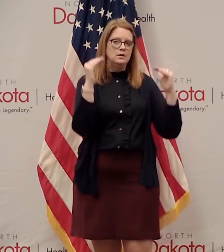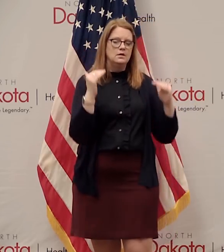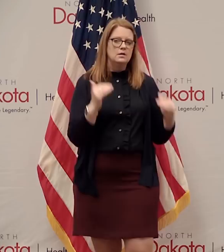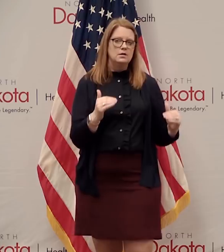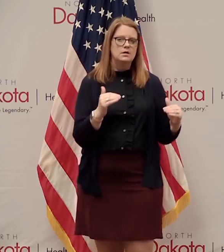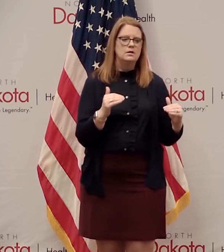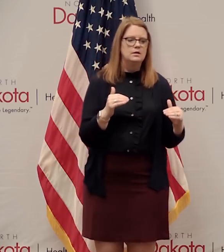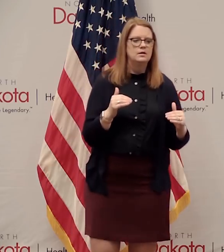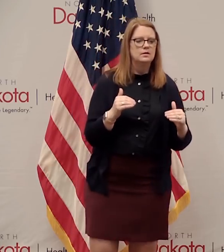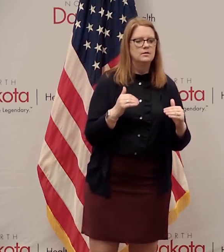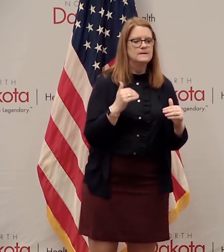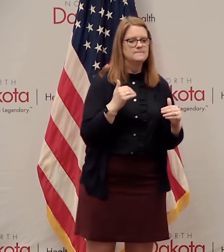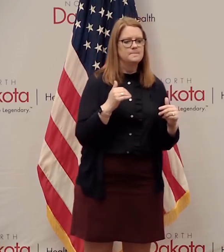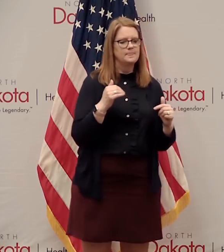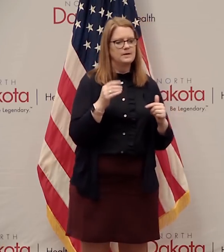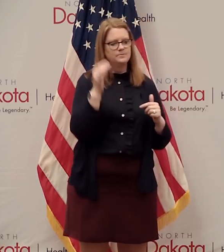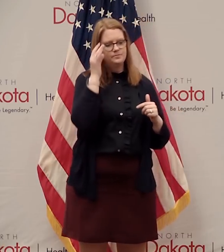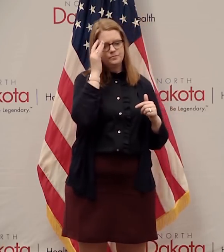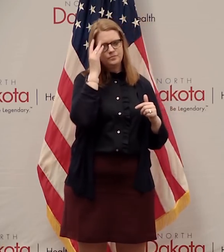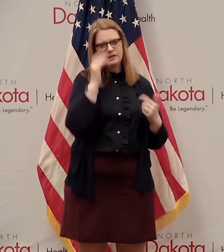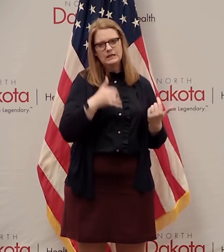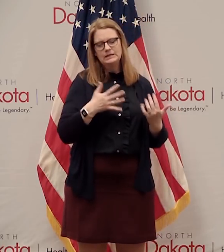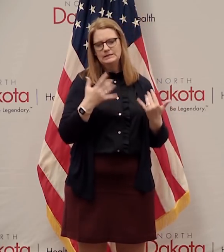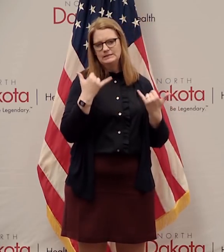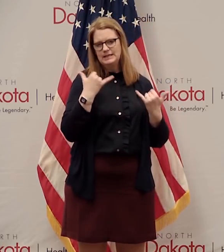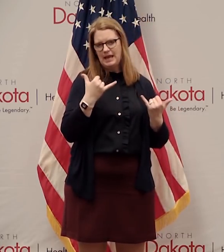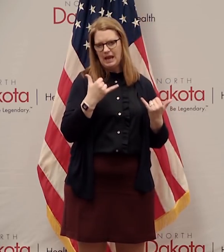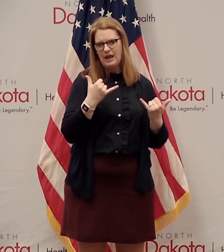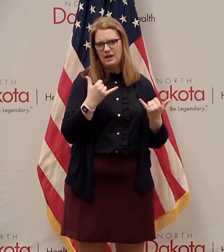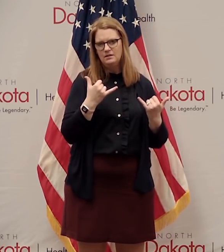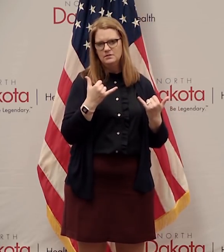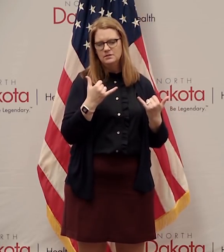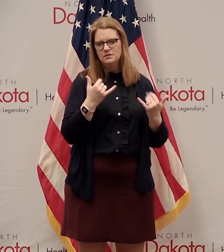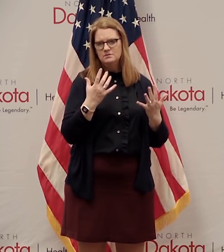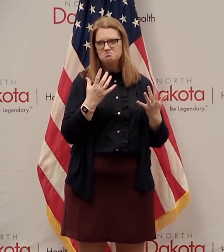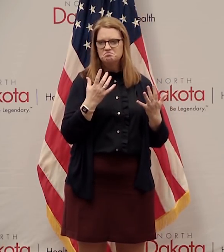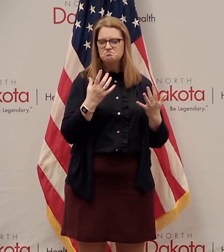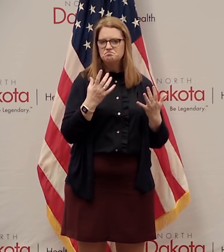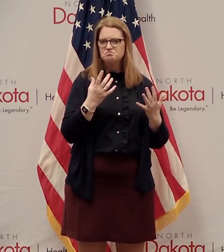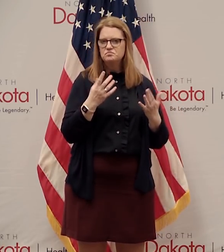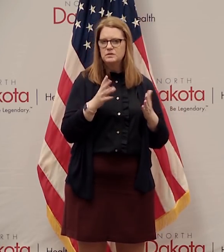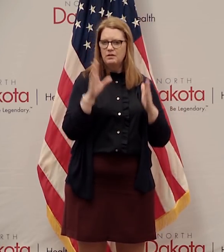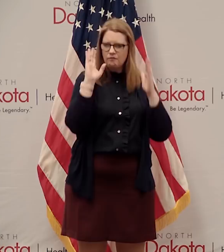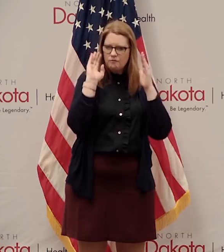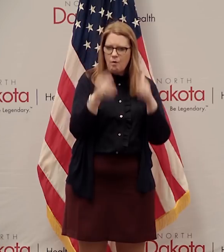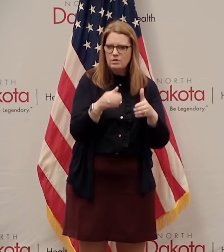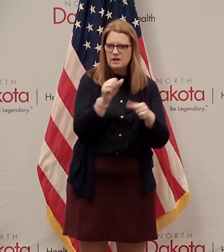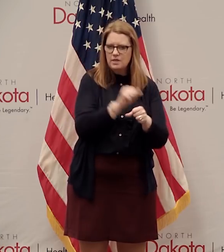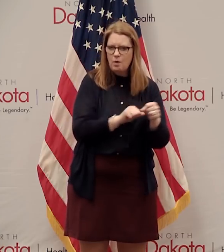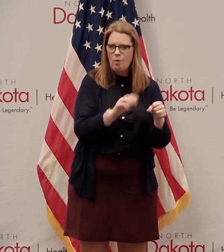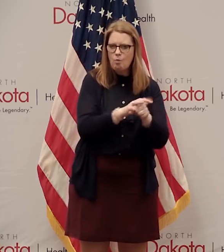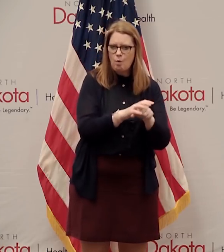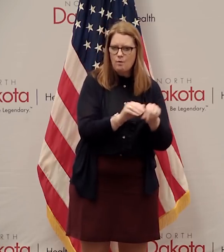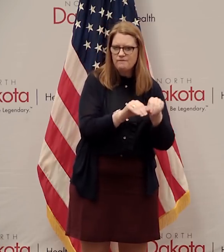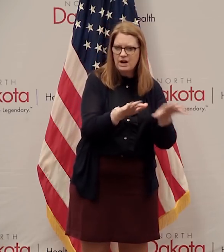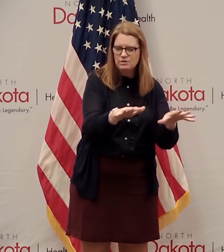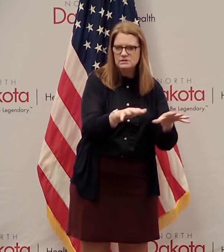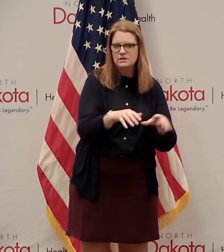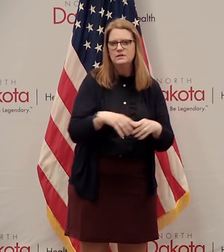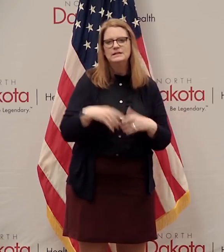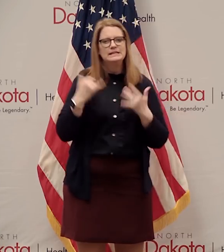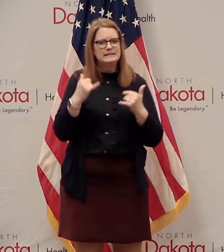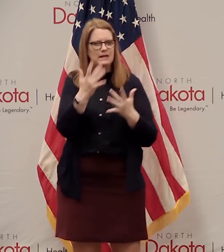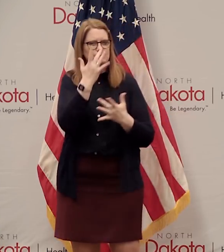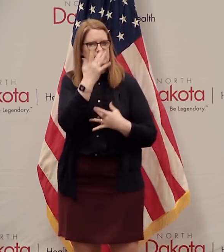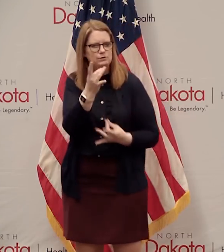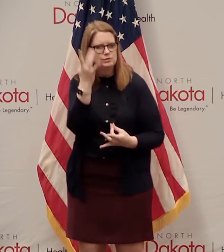is one, today is a day where we're all focused on the coronavirus. But today was also interesting